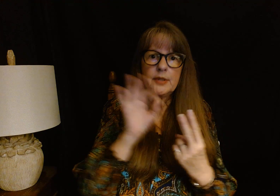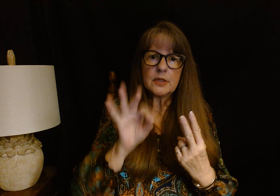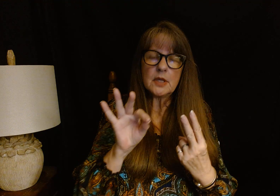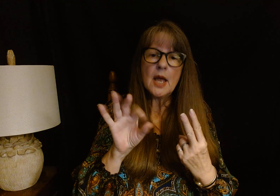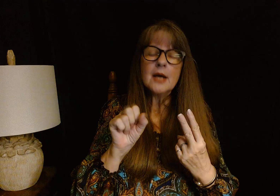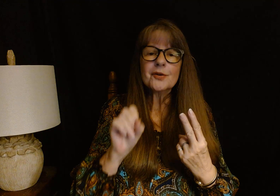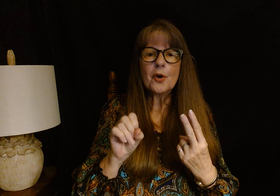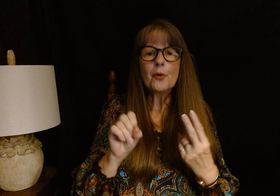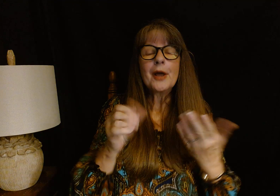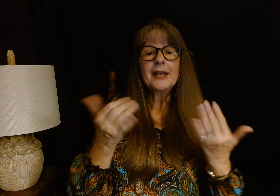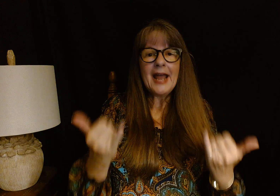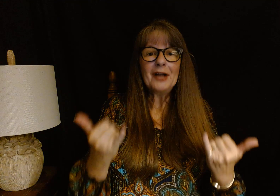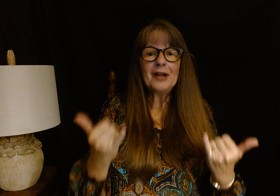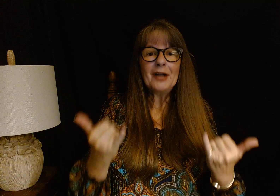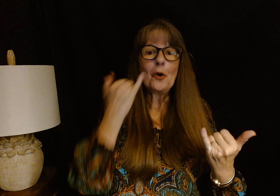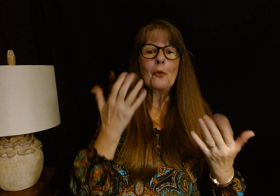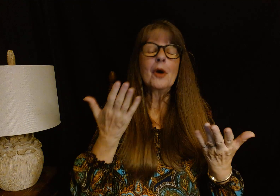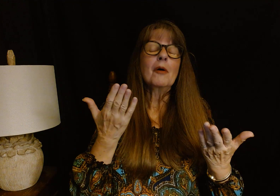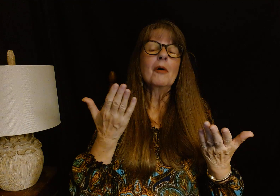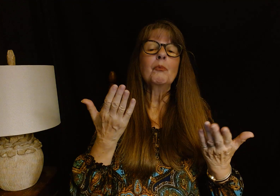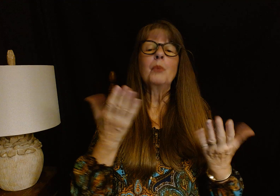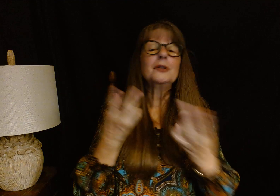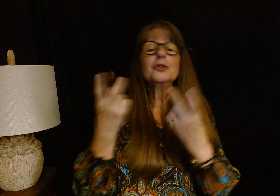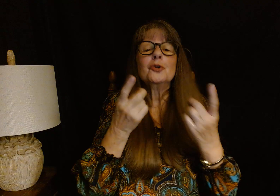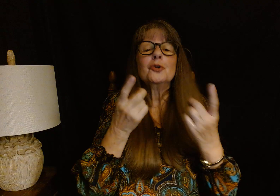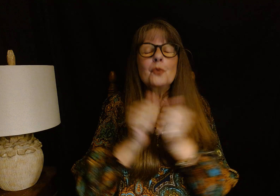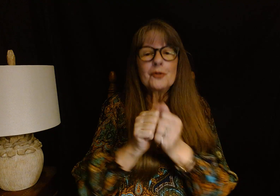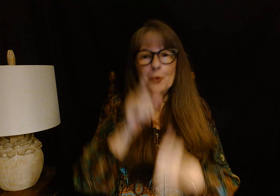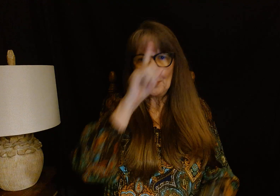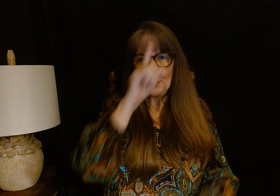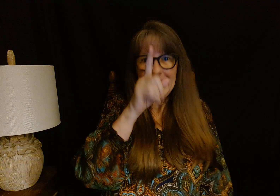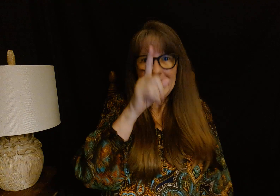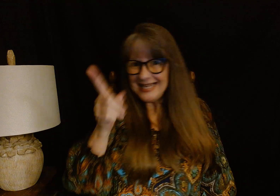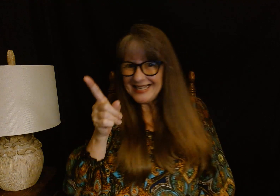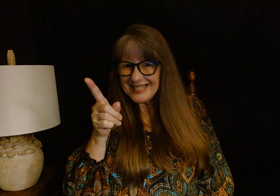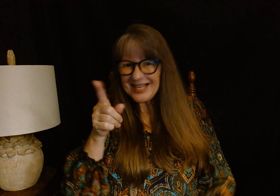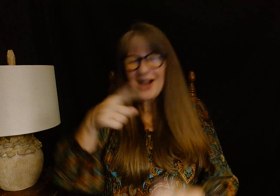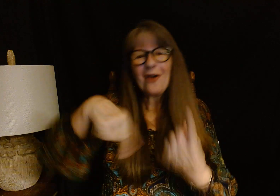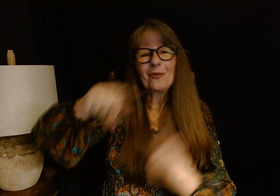choices. So now you know what to do with your pennies